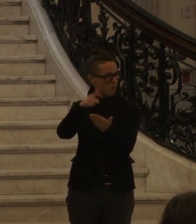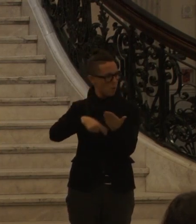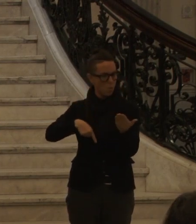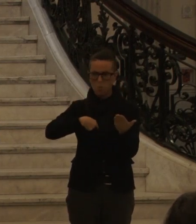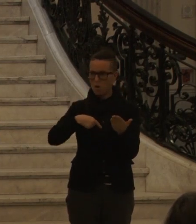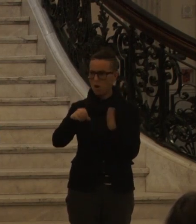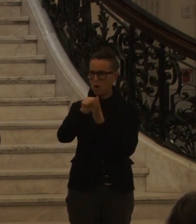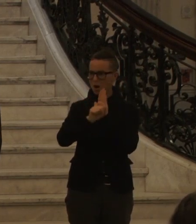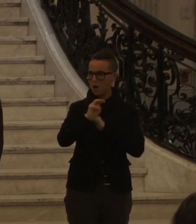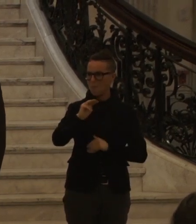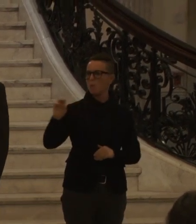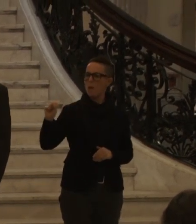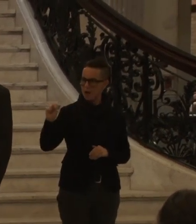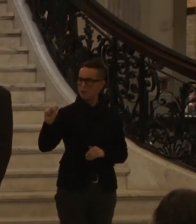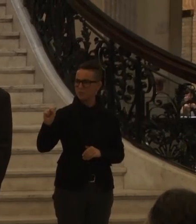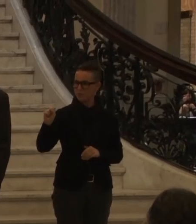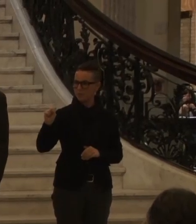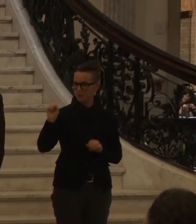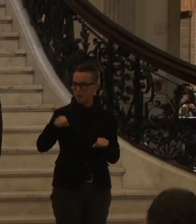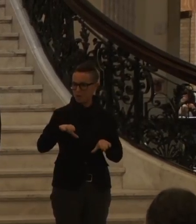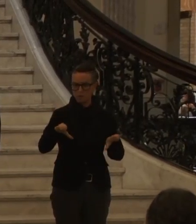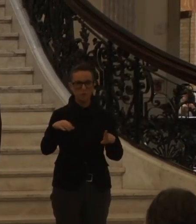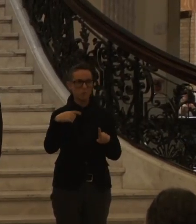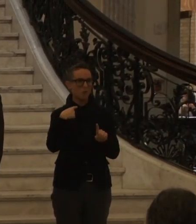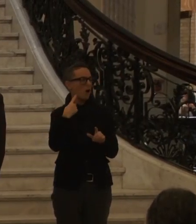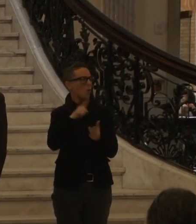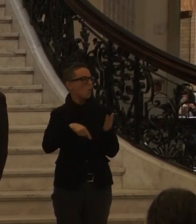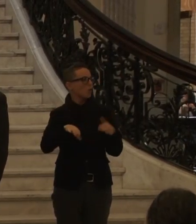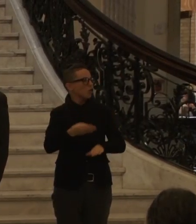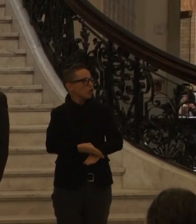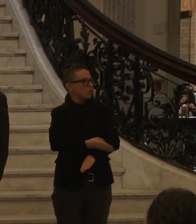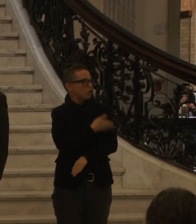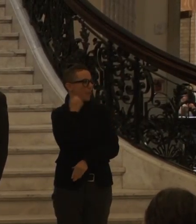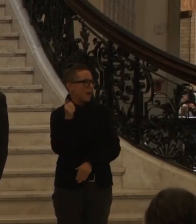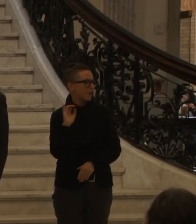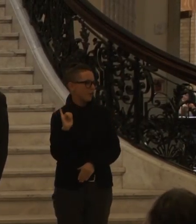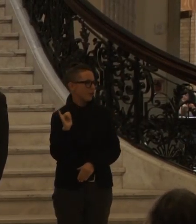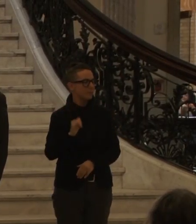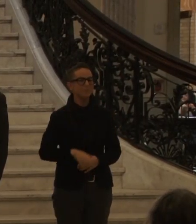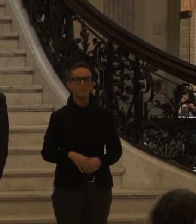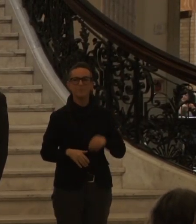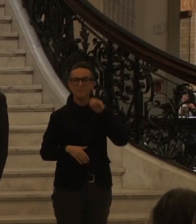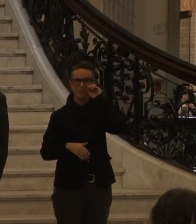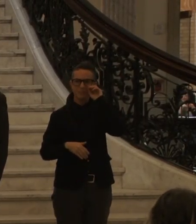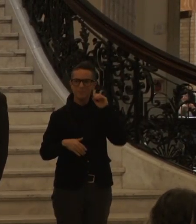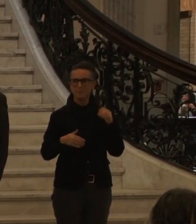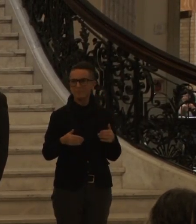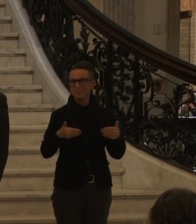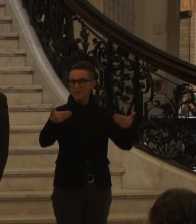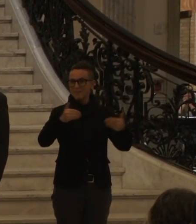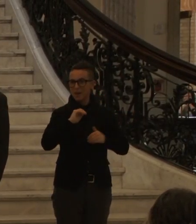a Commonwealth can do and could be doing better. So I invite all of